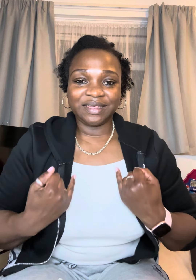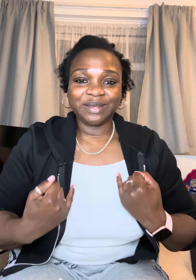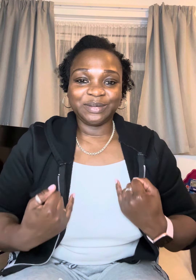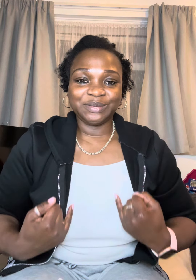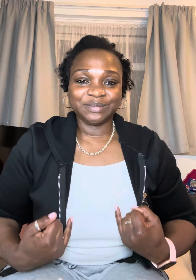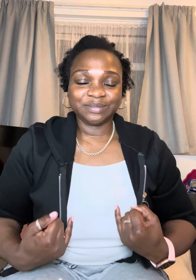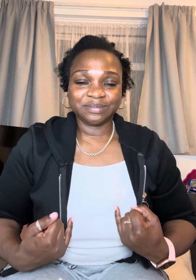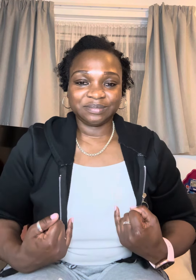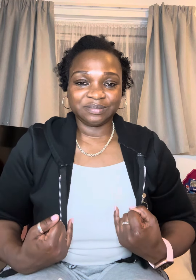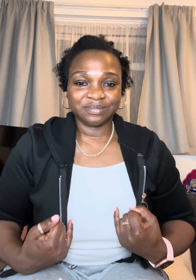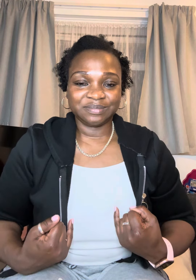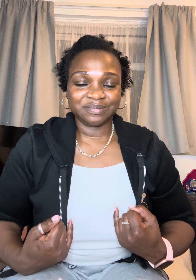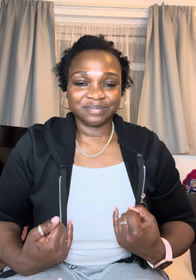ill,